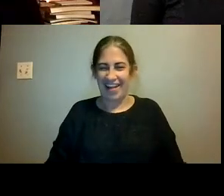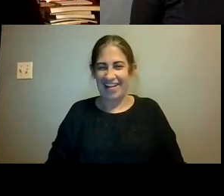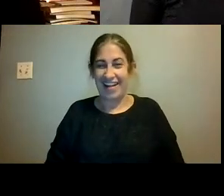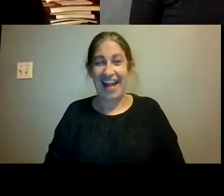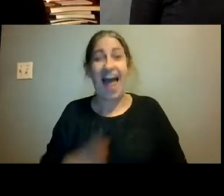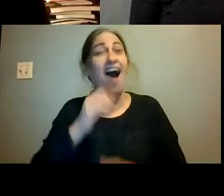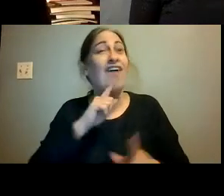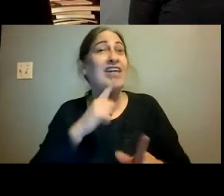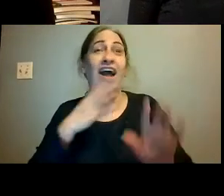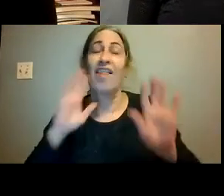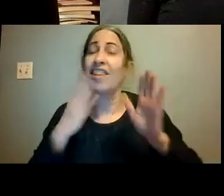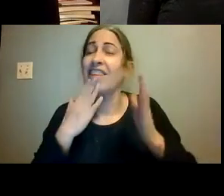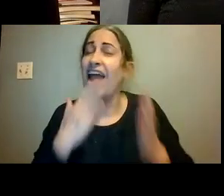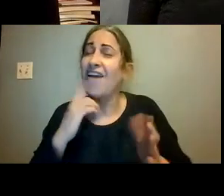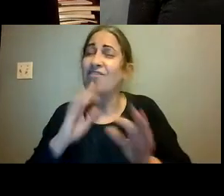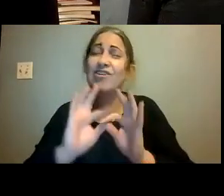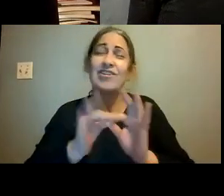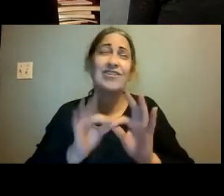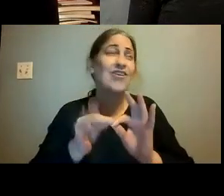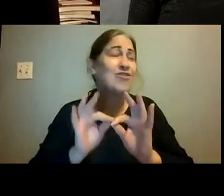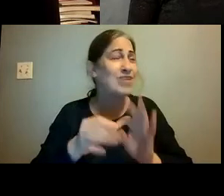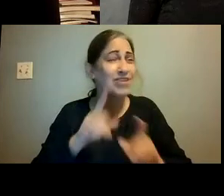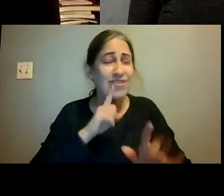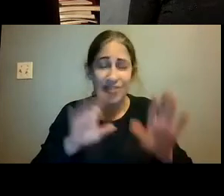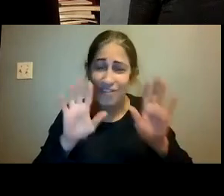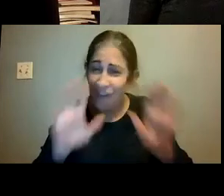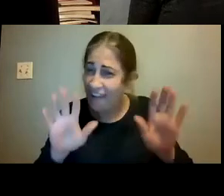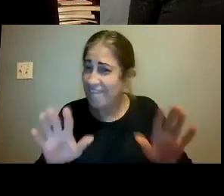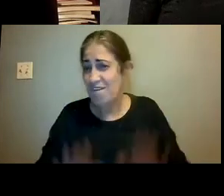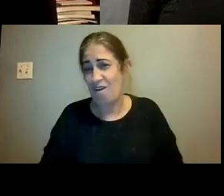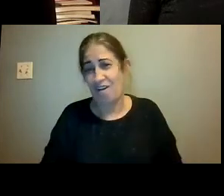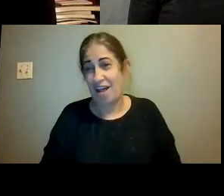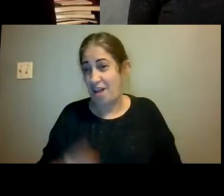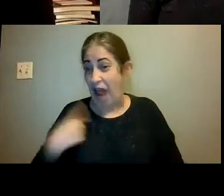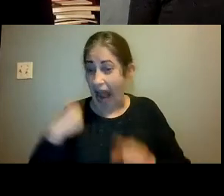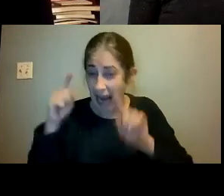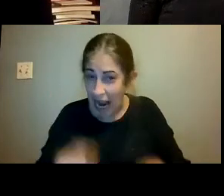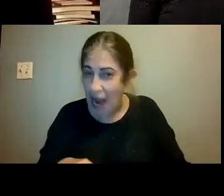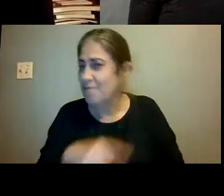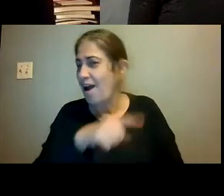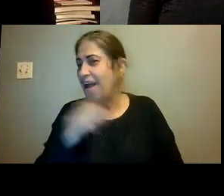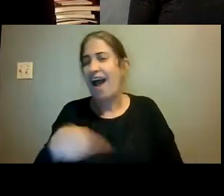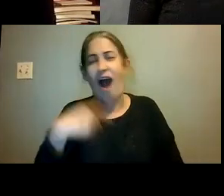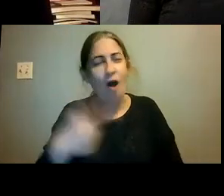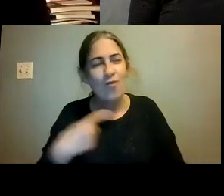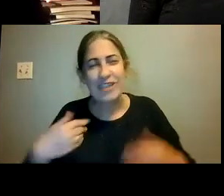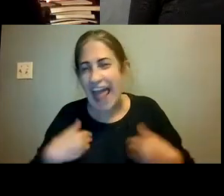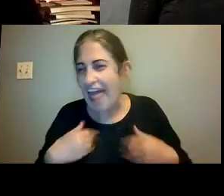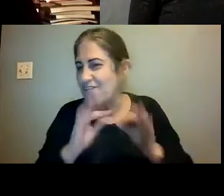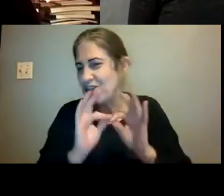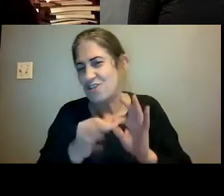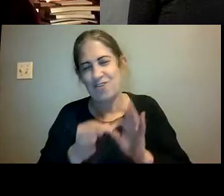Thank you for adding that little piece for me. And I'm also very grateful that Indigenous Ways has